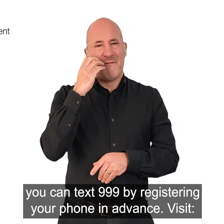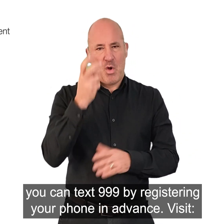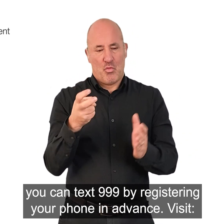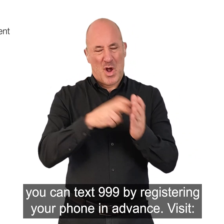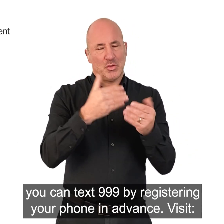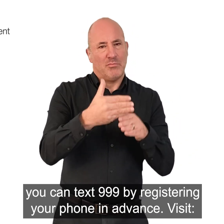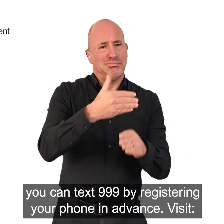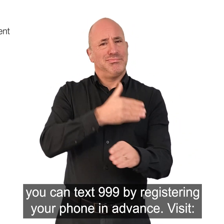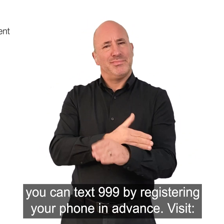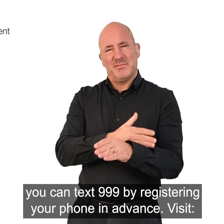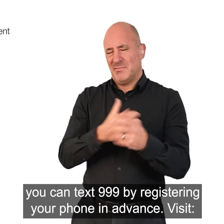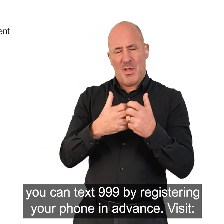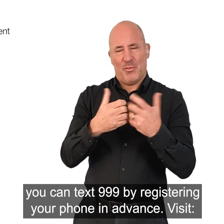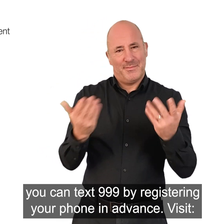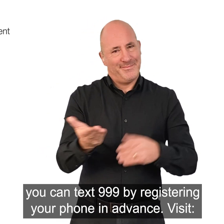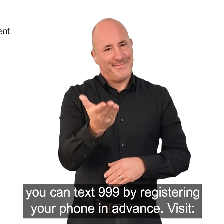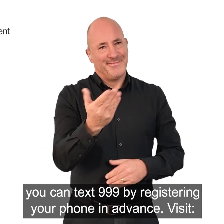your phone in advance. Visit